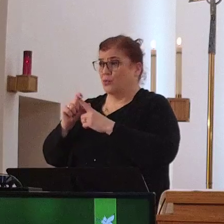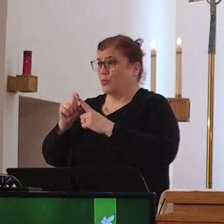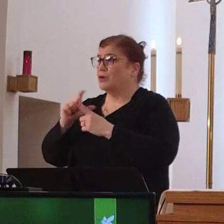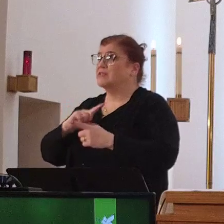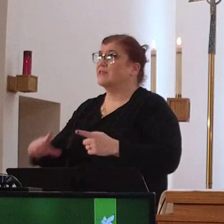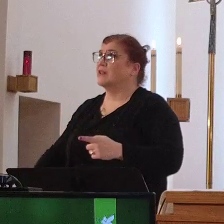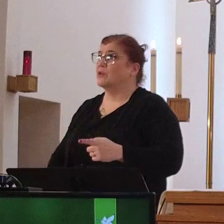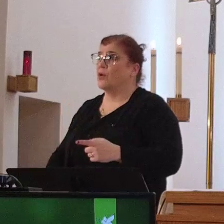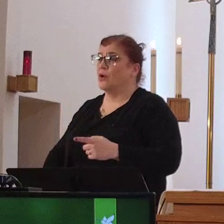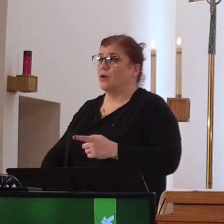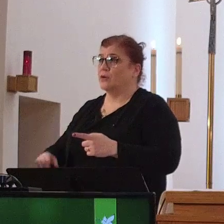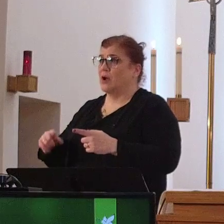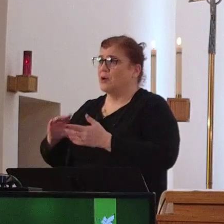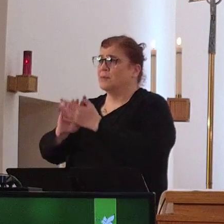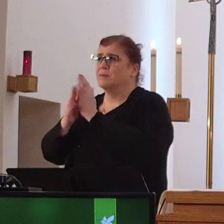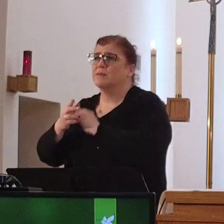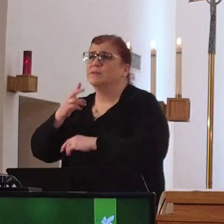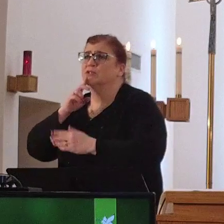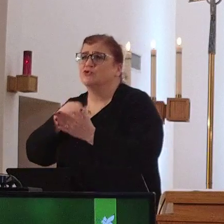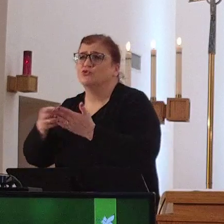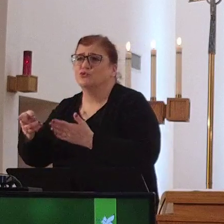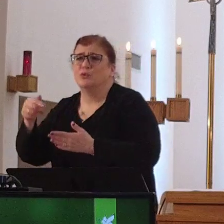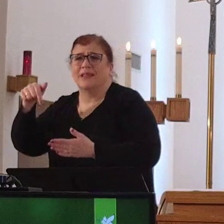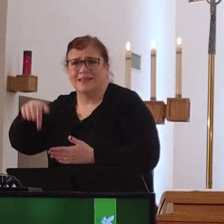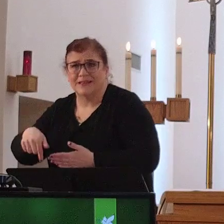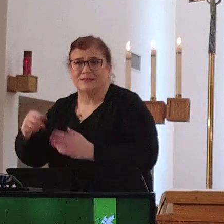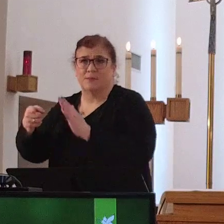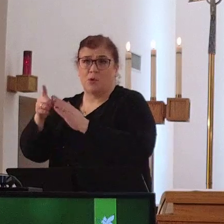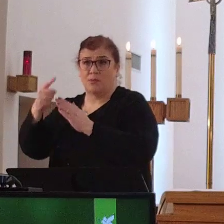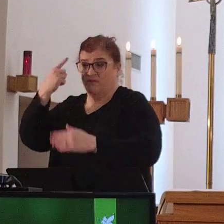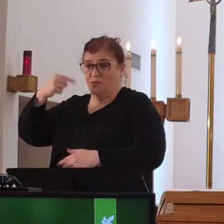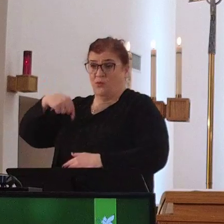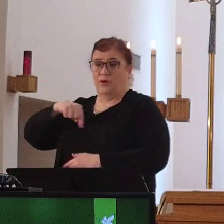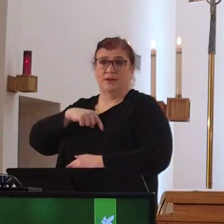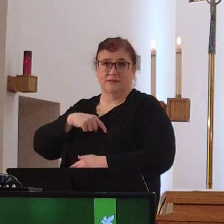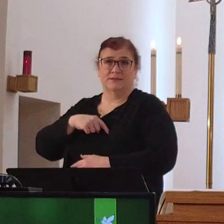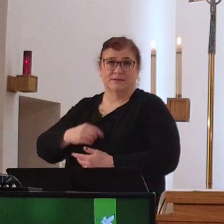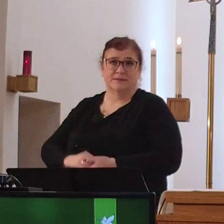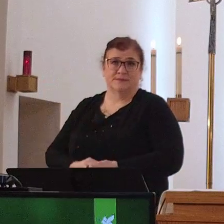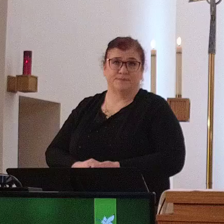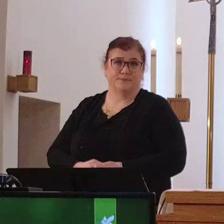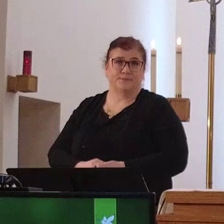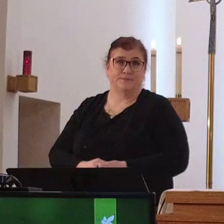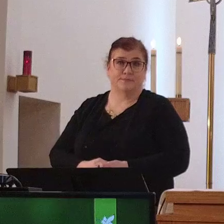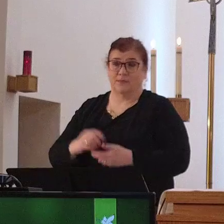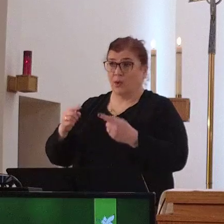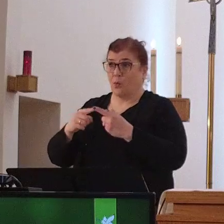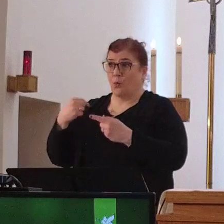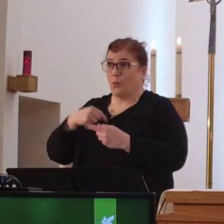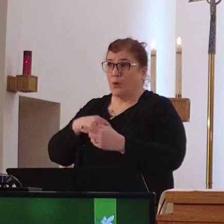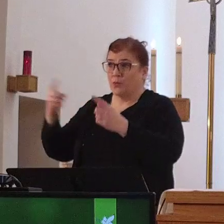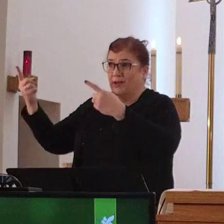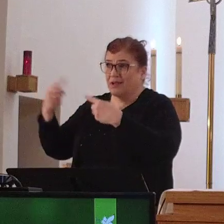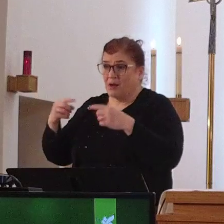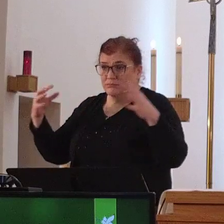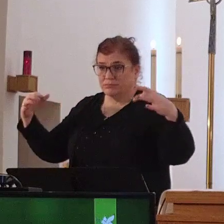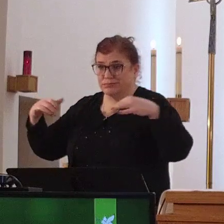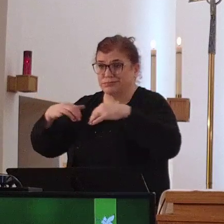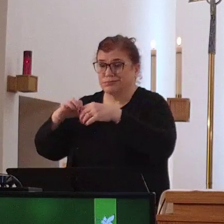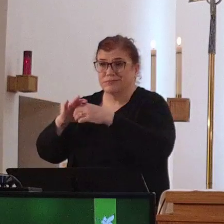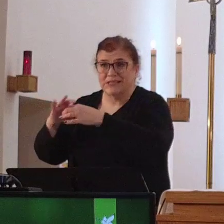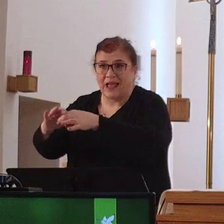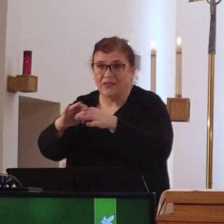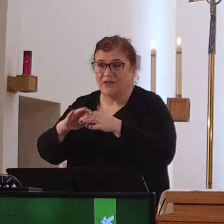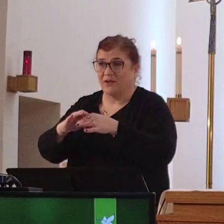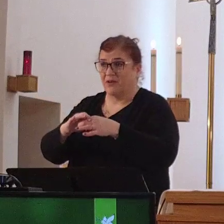the Lord are coming true in this moment for us. When we come together, whether